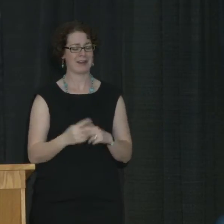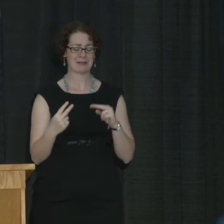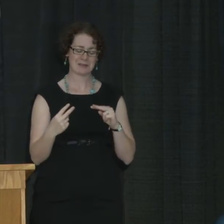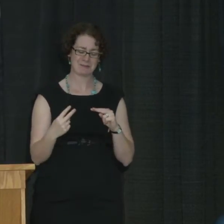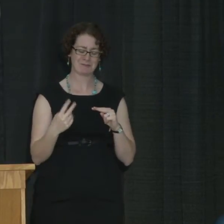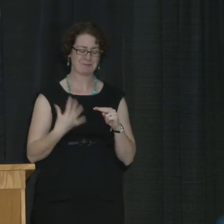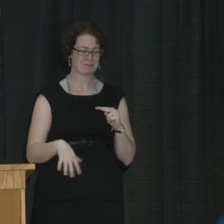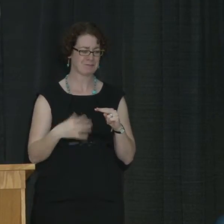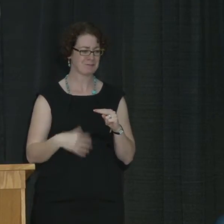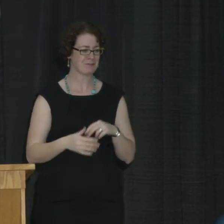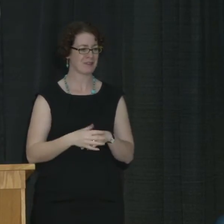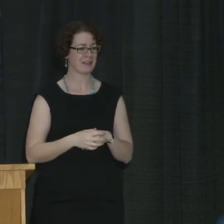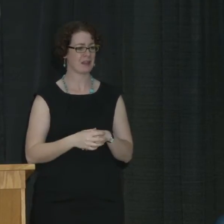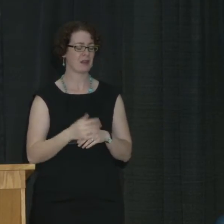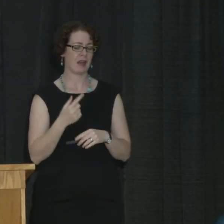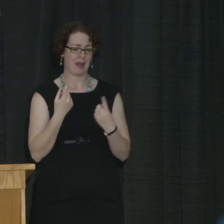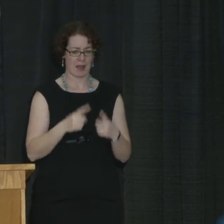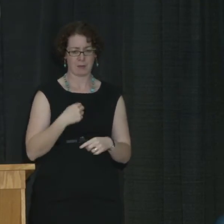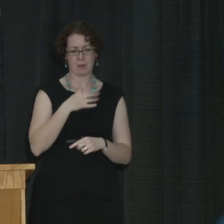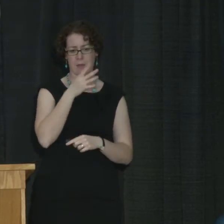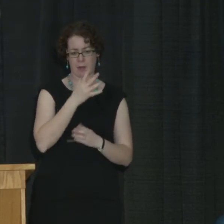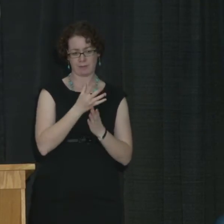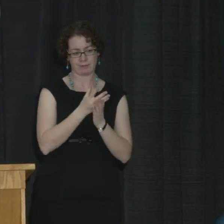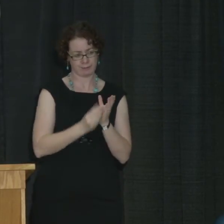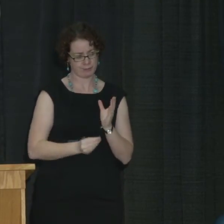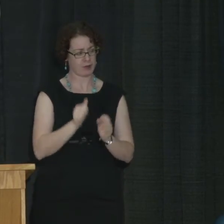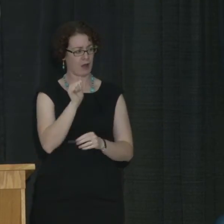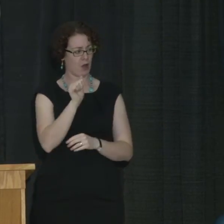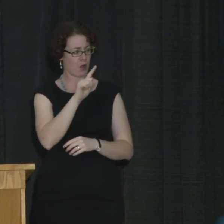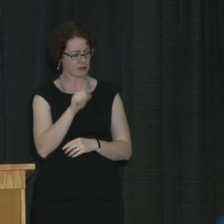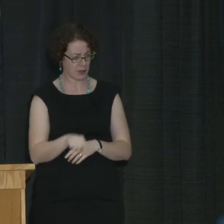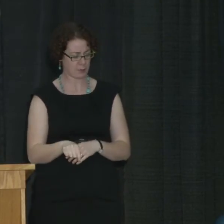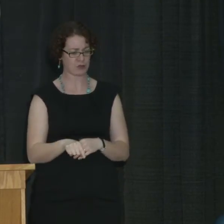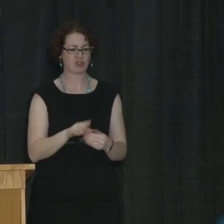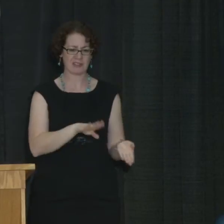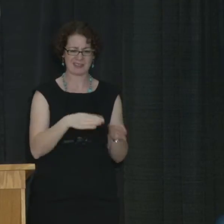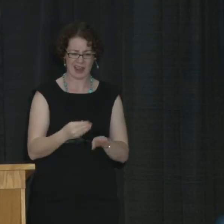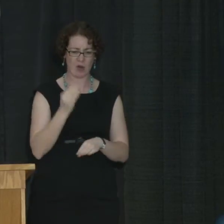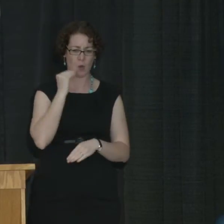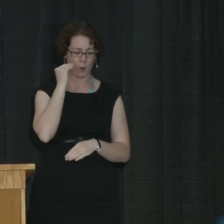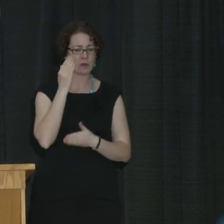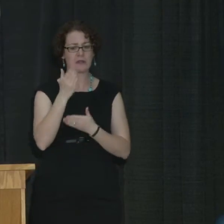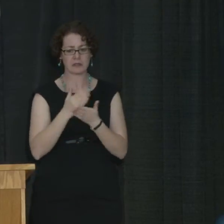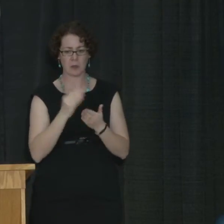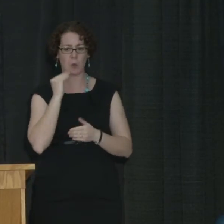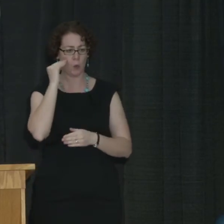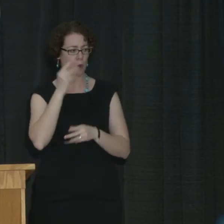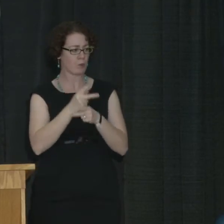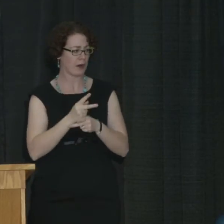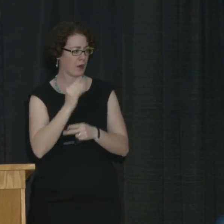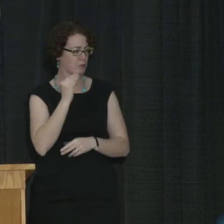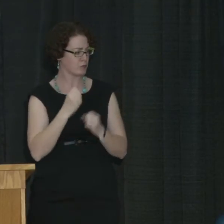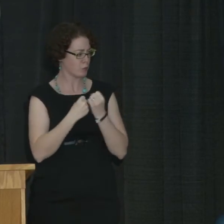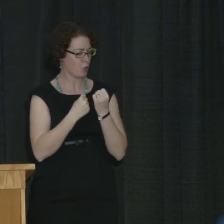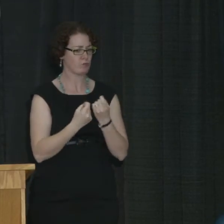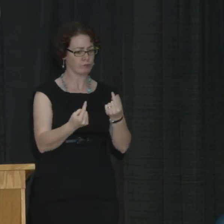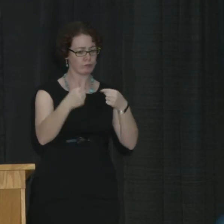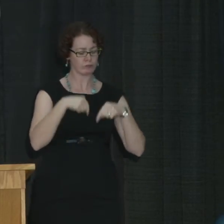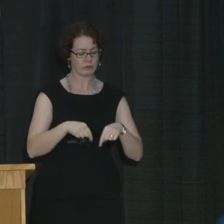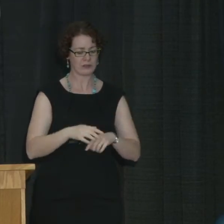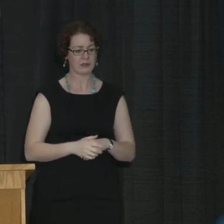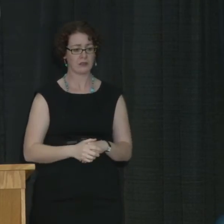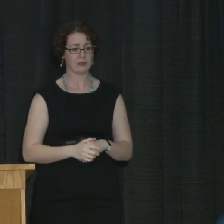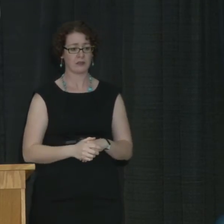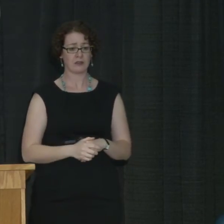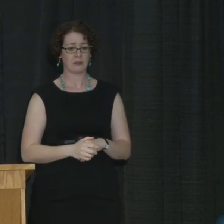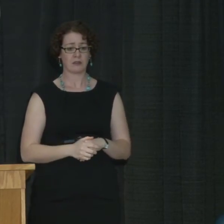And you know, we lost my mom a couple years ago to Alzheimer's, and she died at home, and we had home care support. And I just think all of